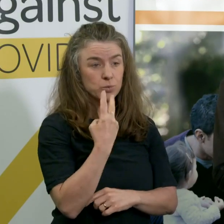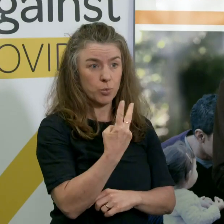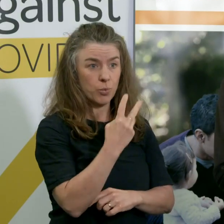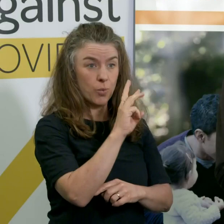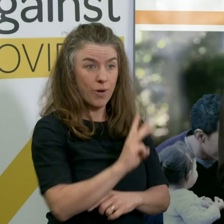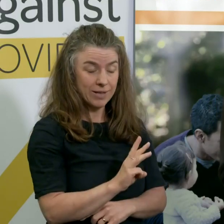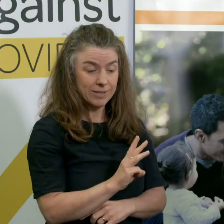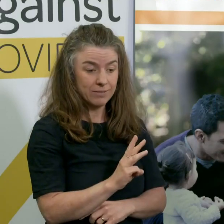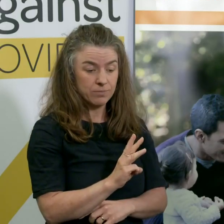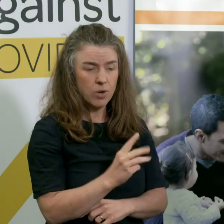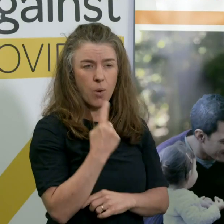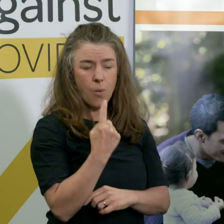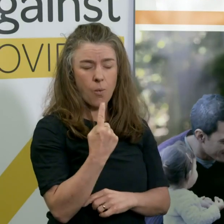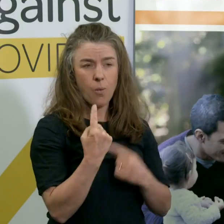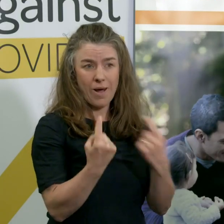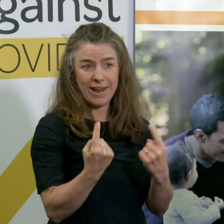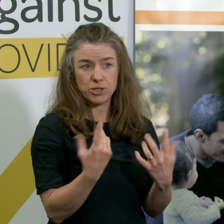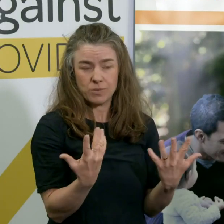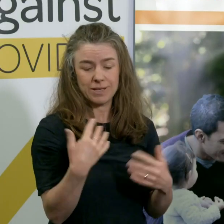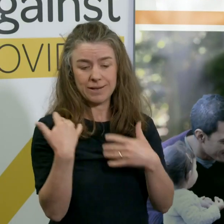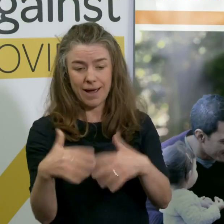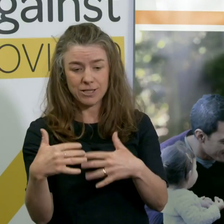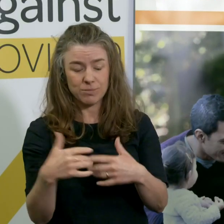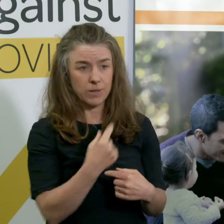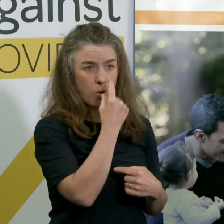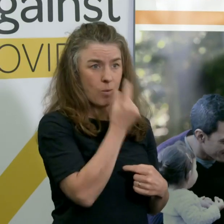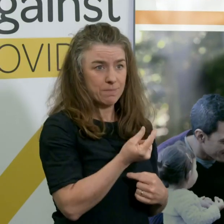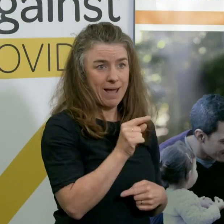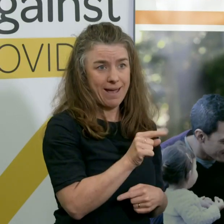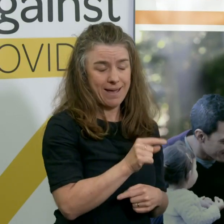region, and 1 each in Canterbury and Hawke's Bay.